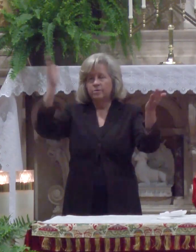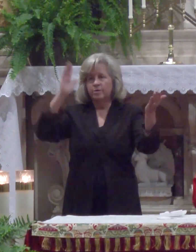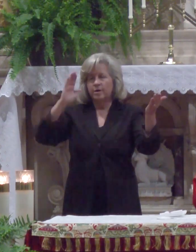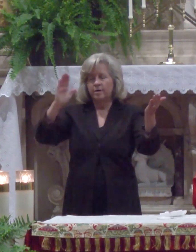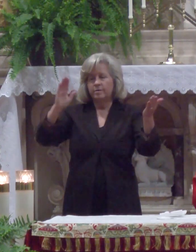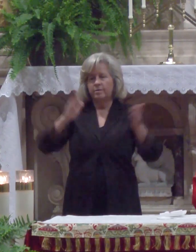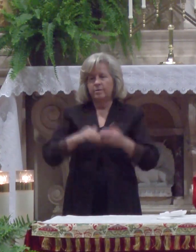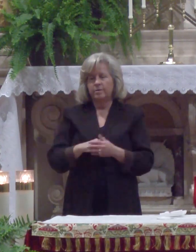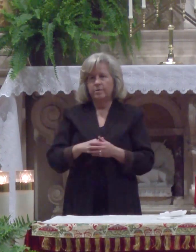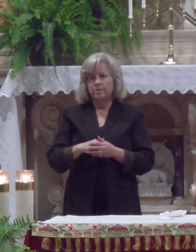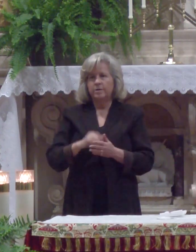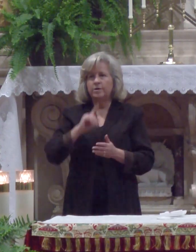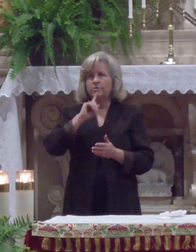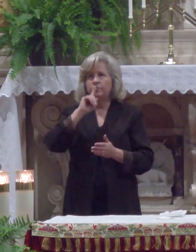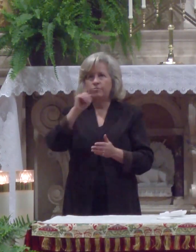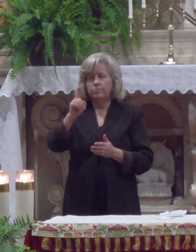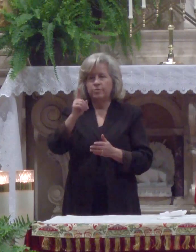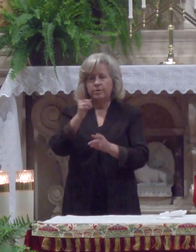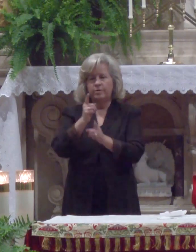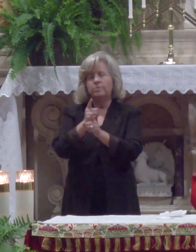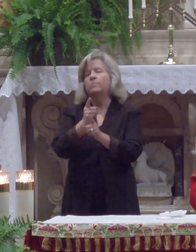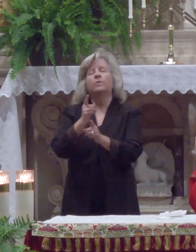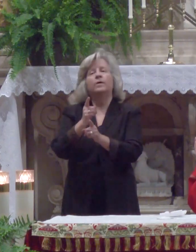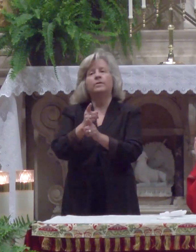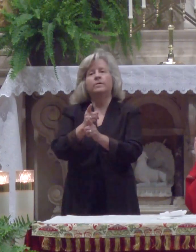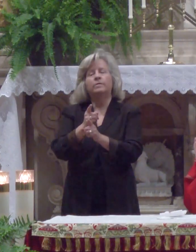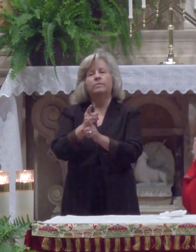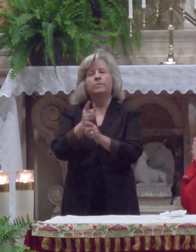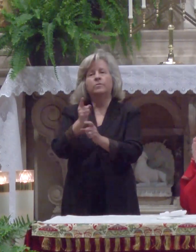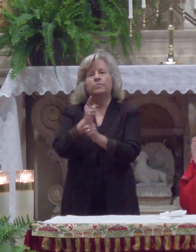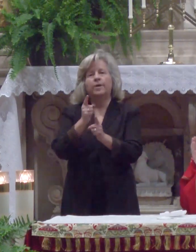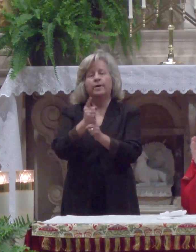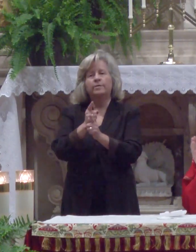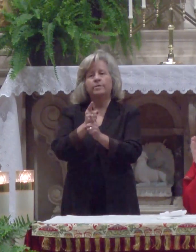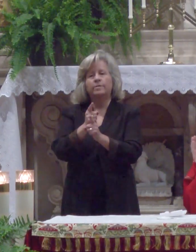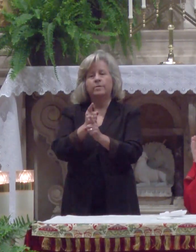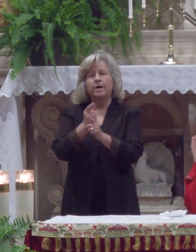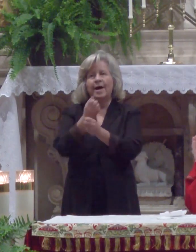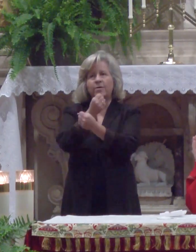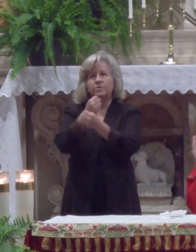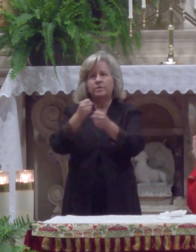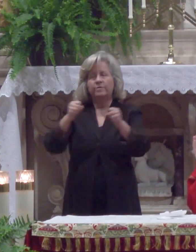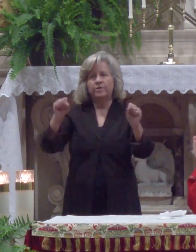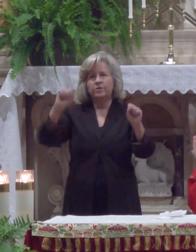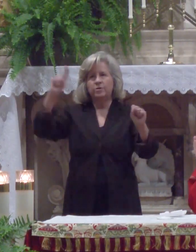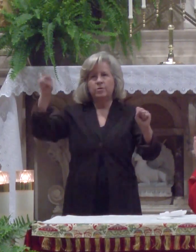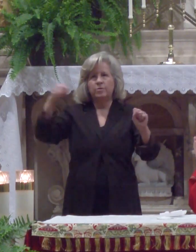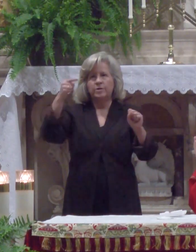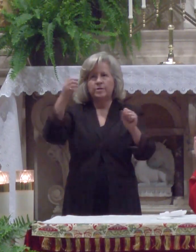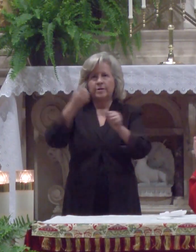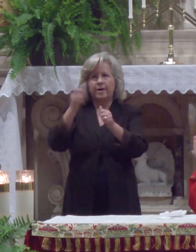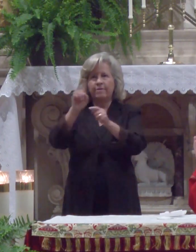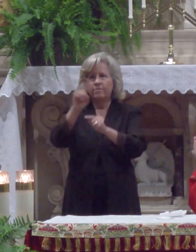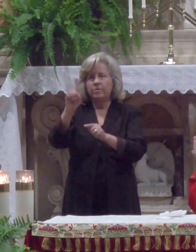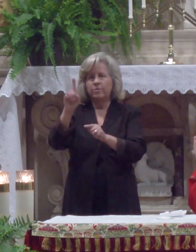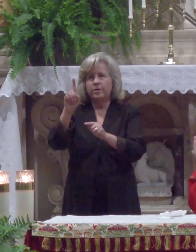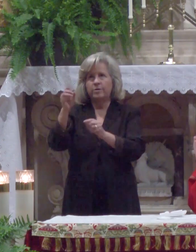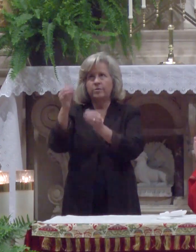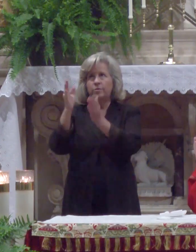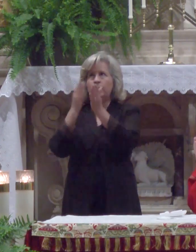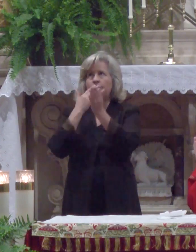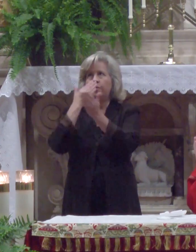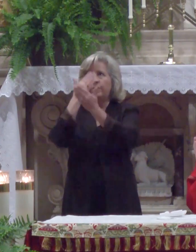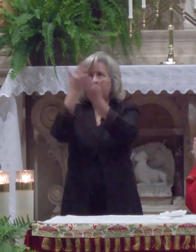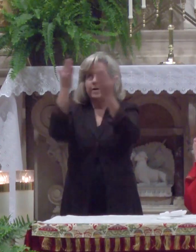just. It is truly right and just, our duty and our salvation, always and everywhere to give you thanks. Lord,